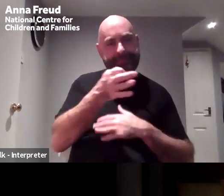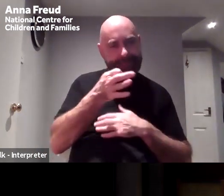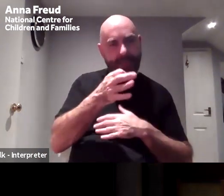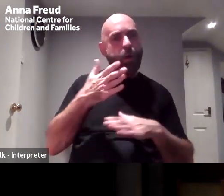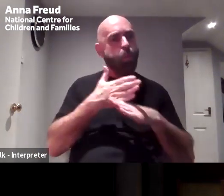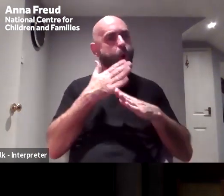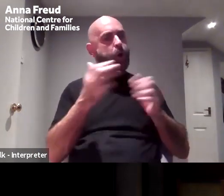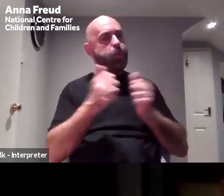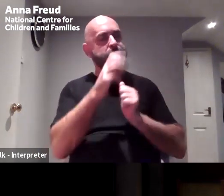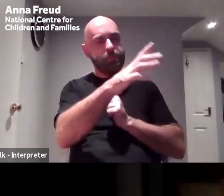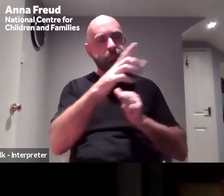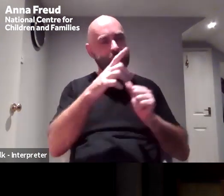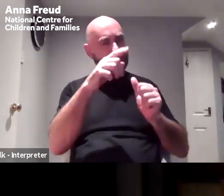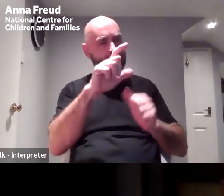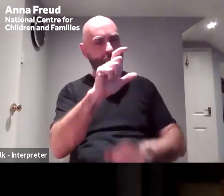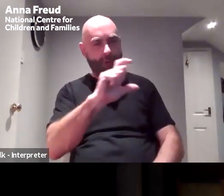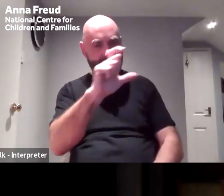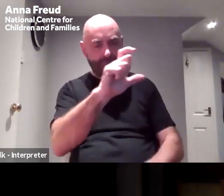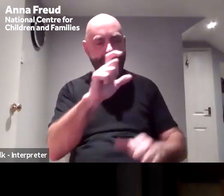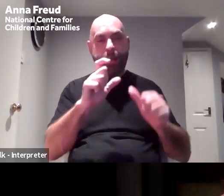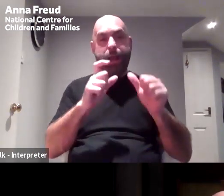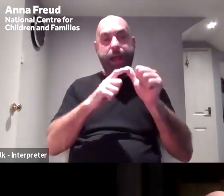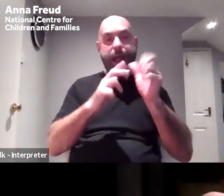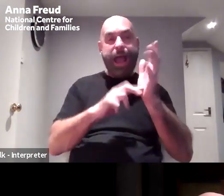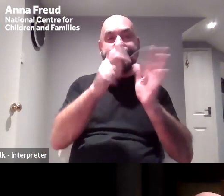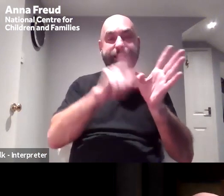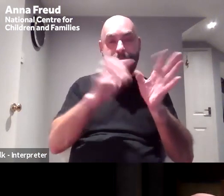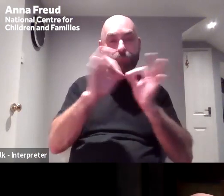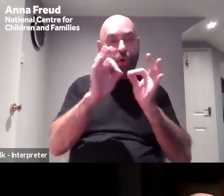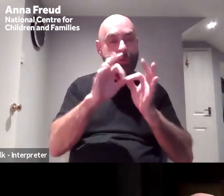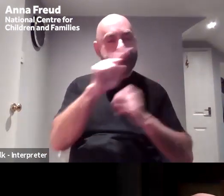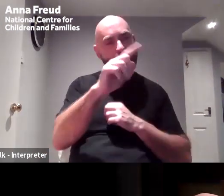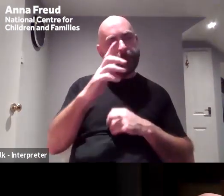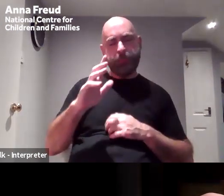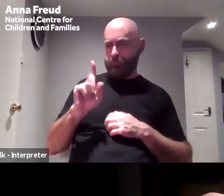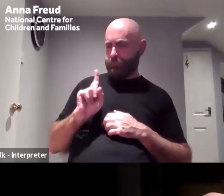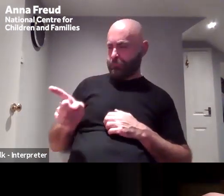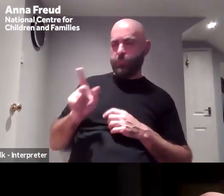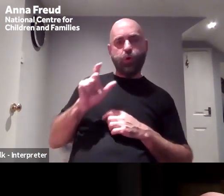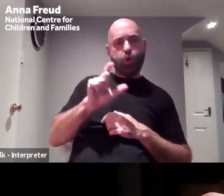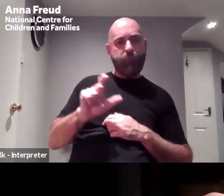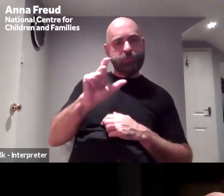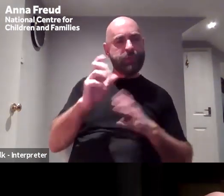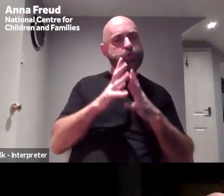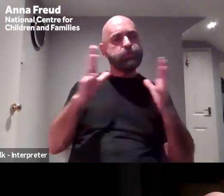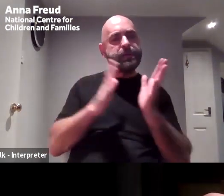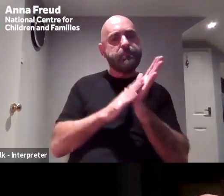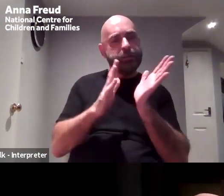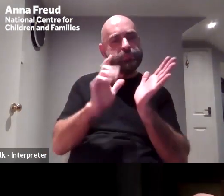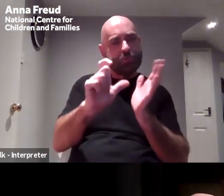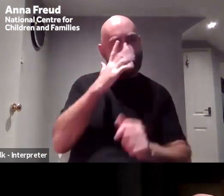Coventry. Andy Burnham, the mayor of Greater Manchester, I went to see him. He said, well, if Coventry can do it, Greater Manchester can do